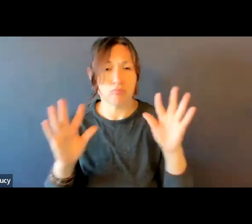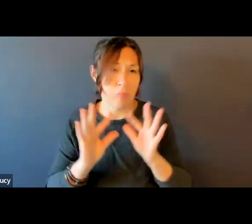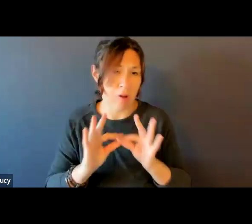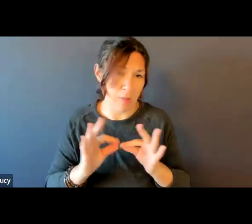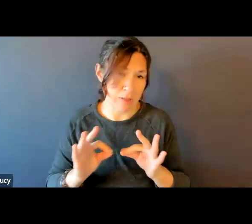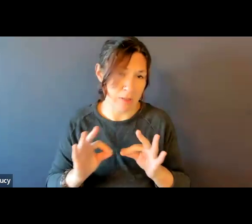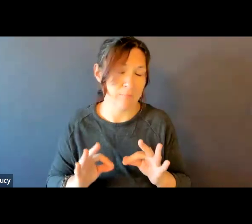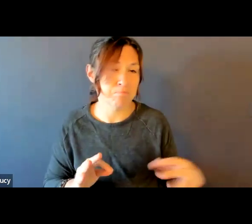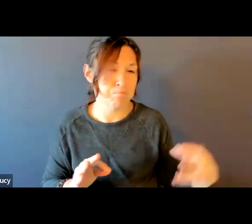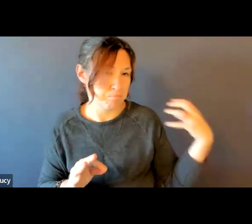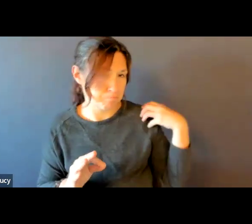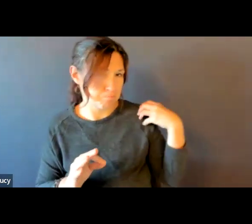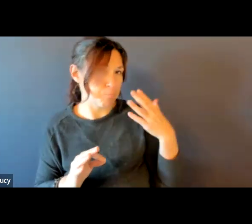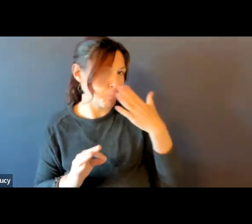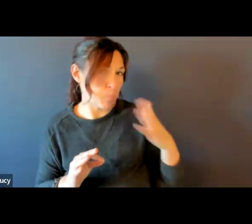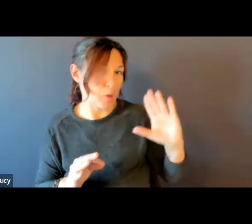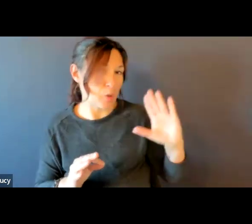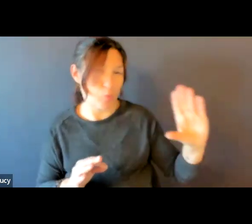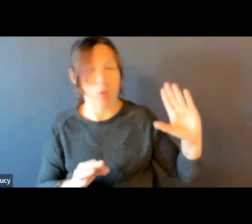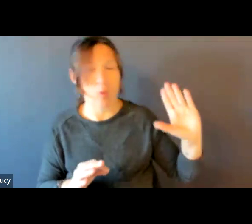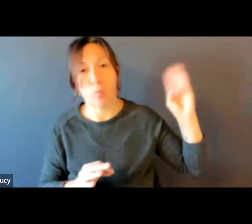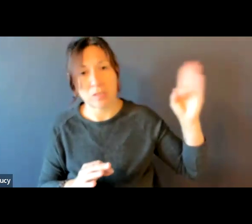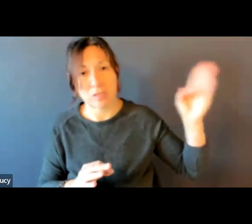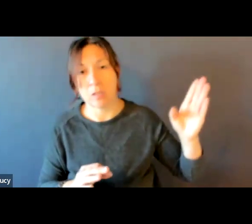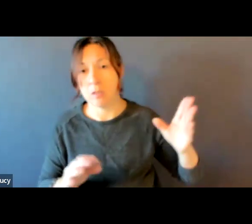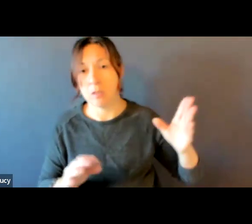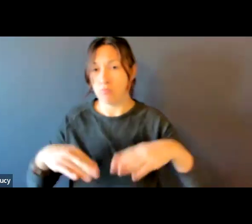Thank you so much for your presentation. I'll now open